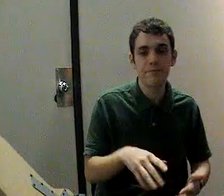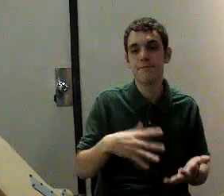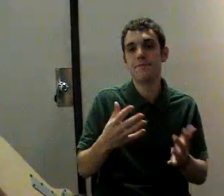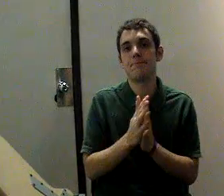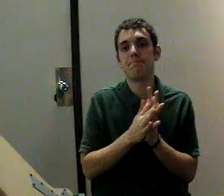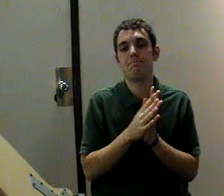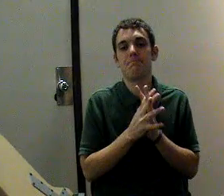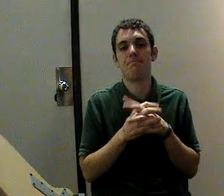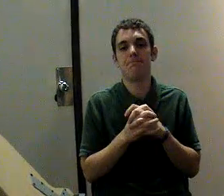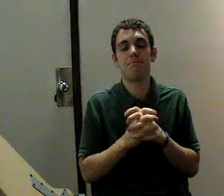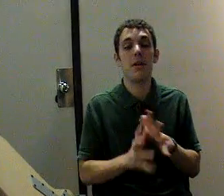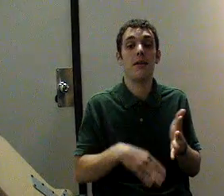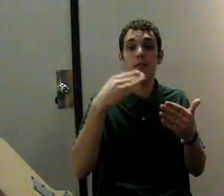that affect muscle tension?